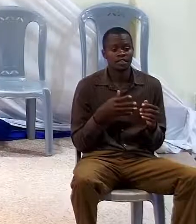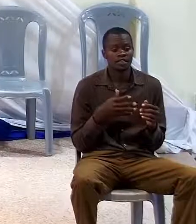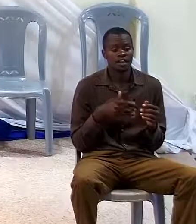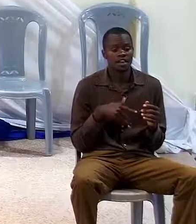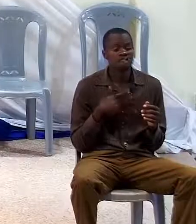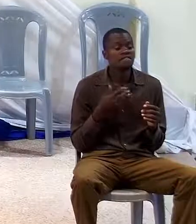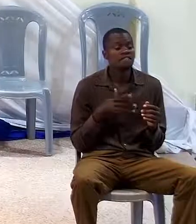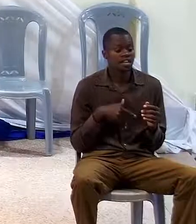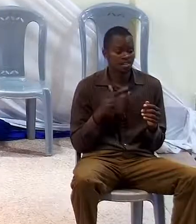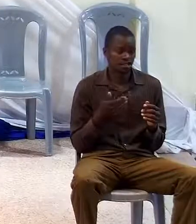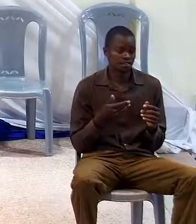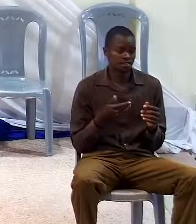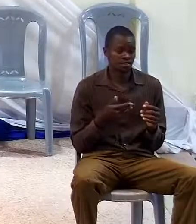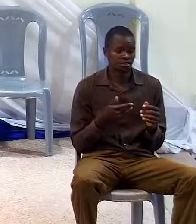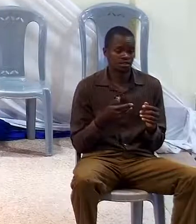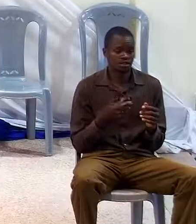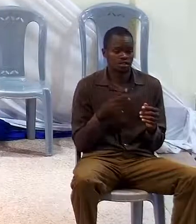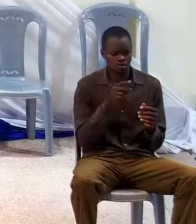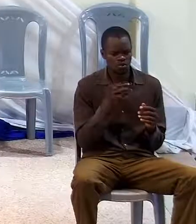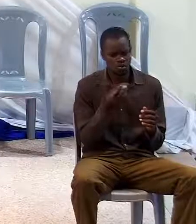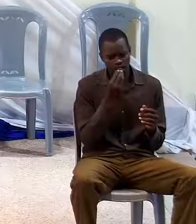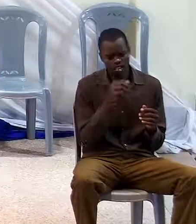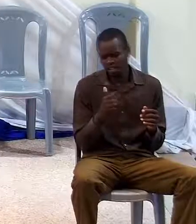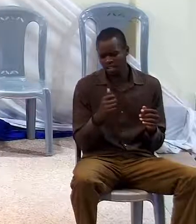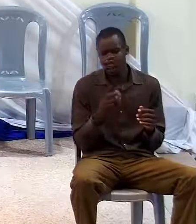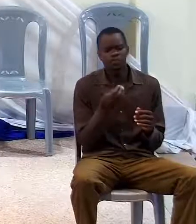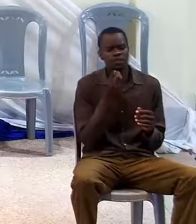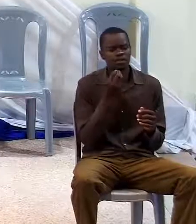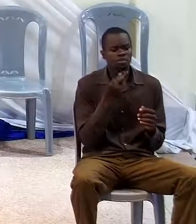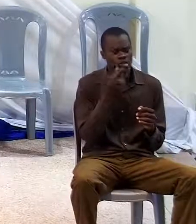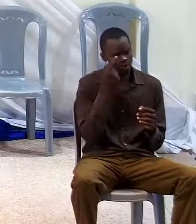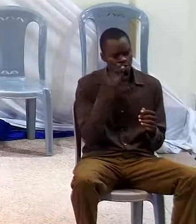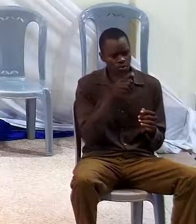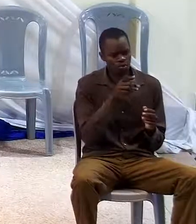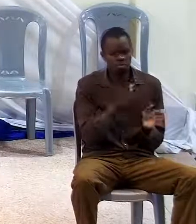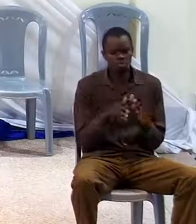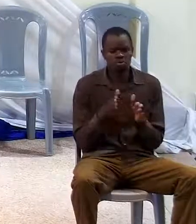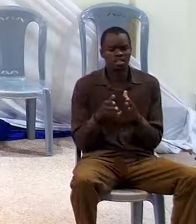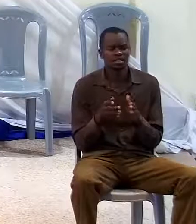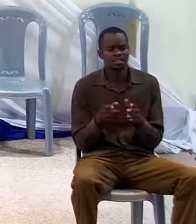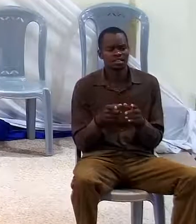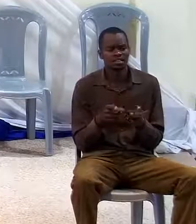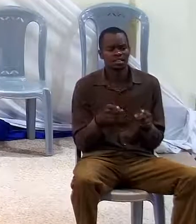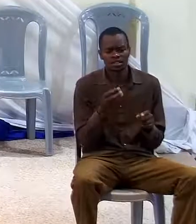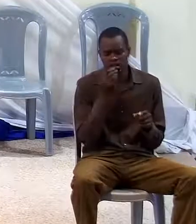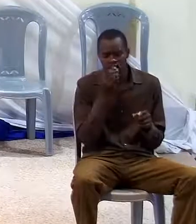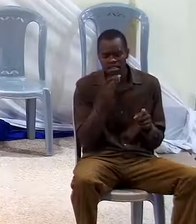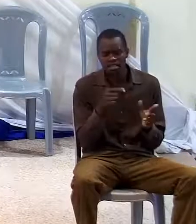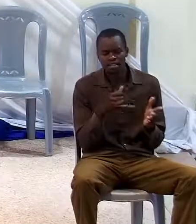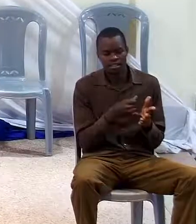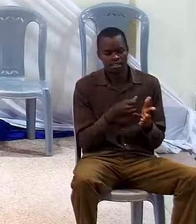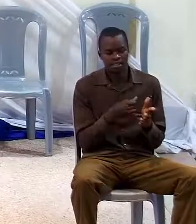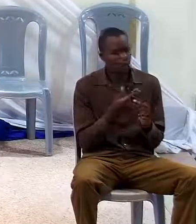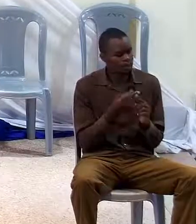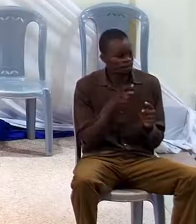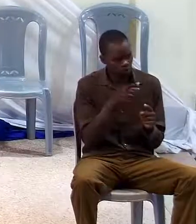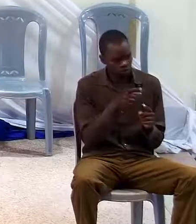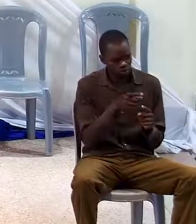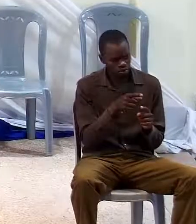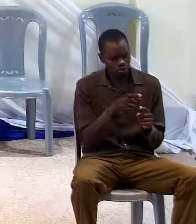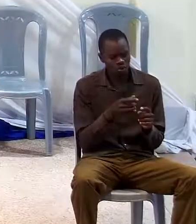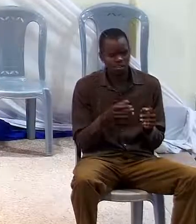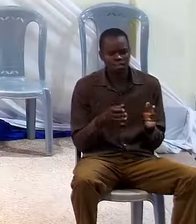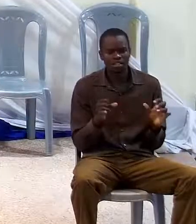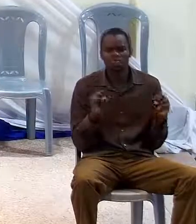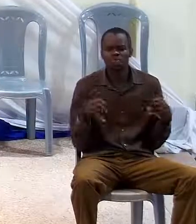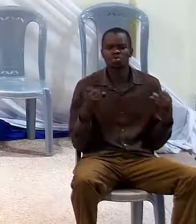food, not because you are planning to eat it, but because you find yourself so much excited. You've gotten some good